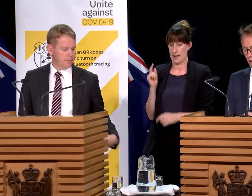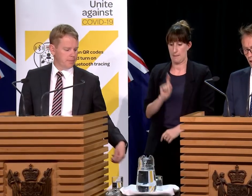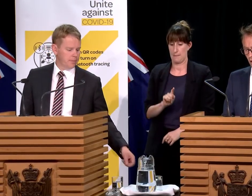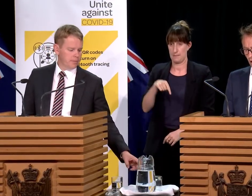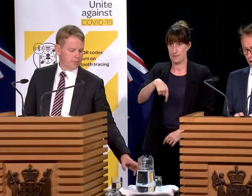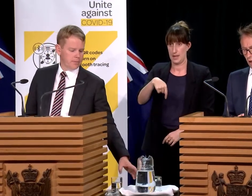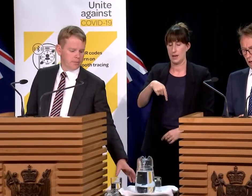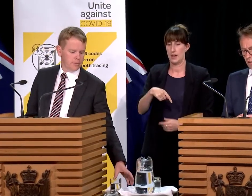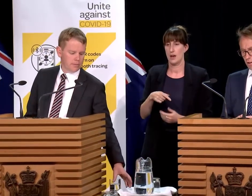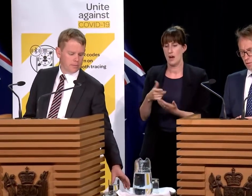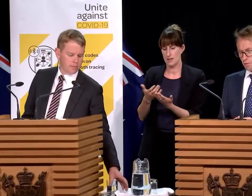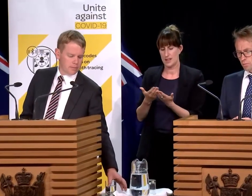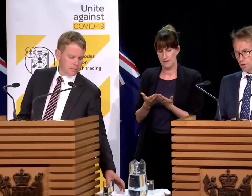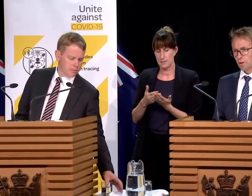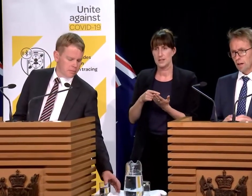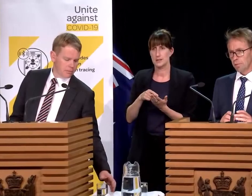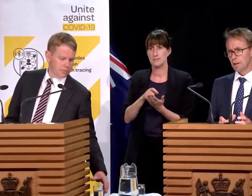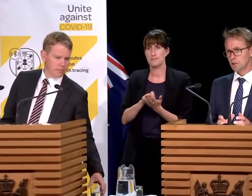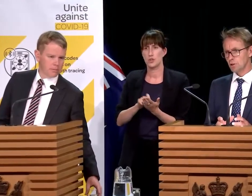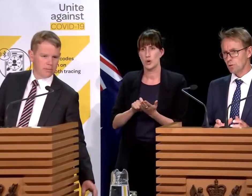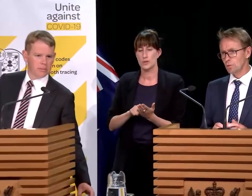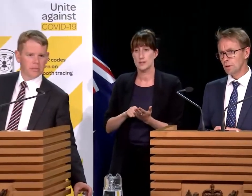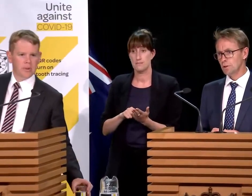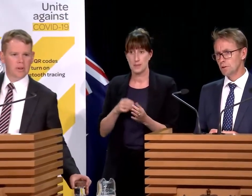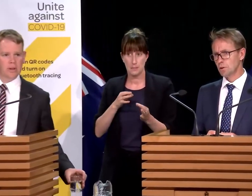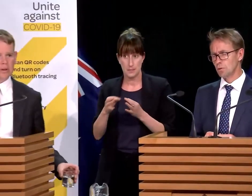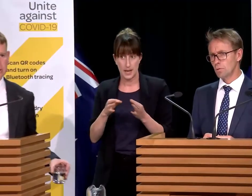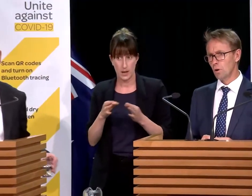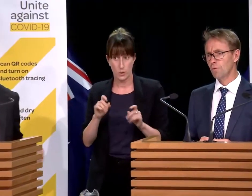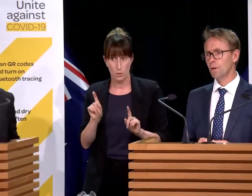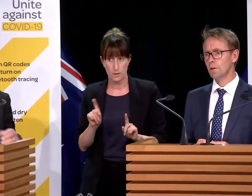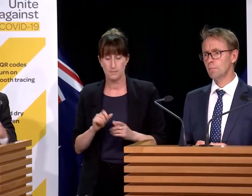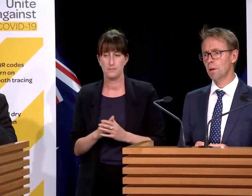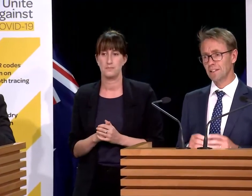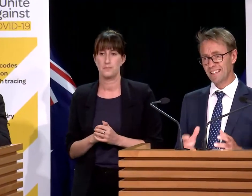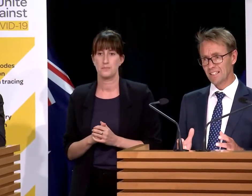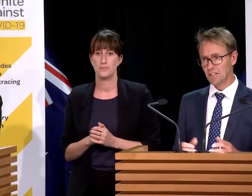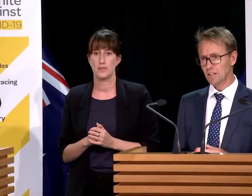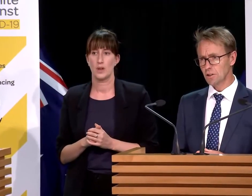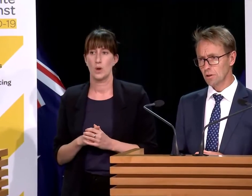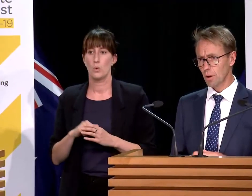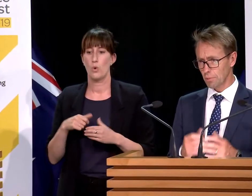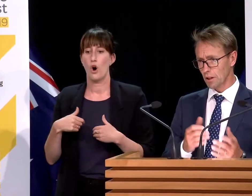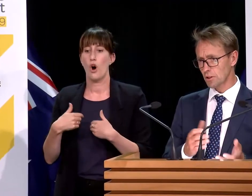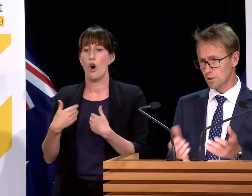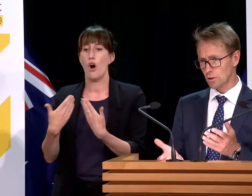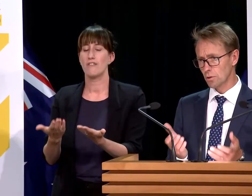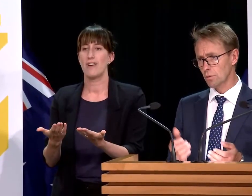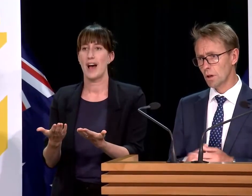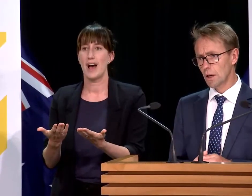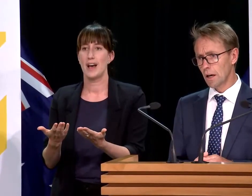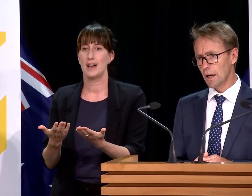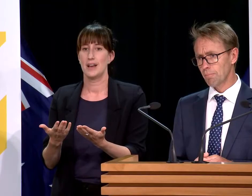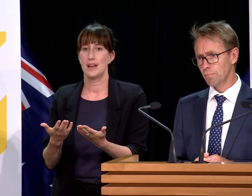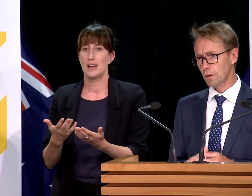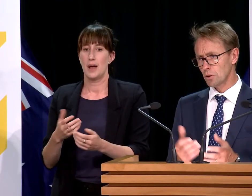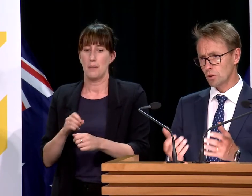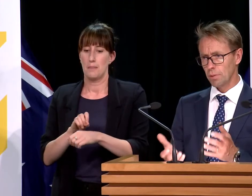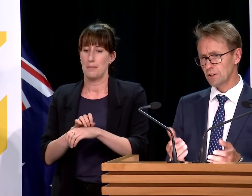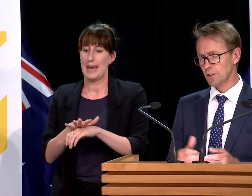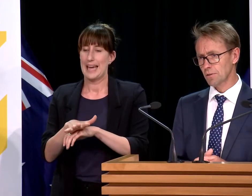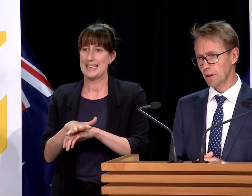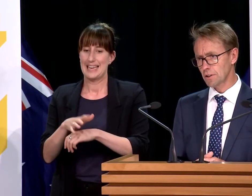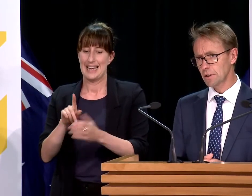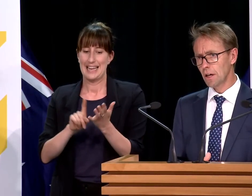briefing, and what they are planning to do is to offer blood lead testing to the populations of the